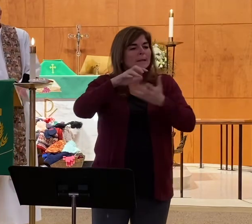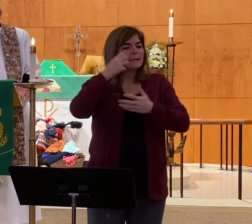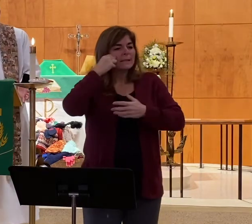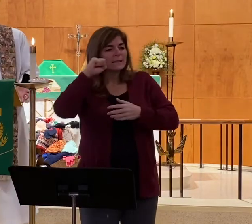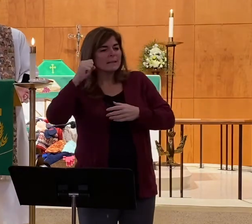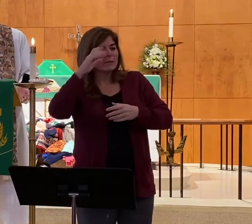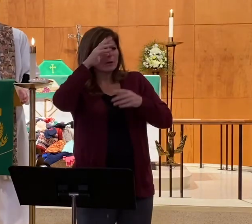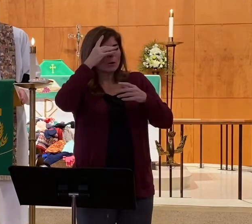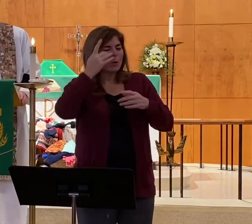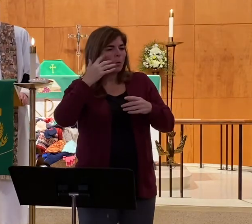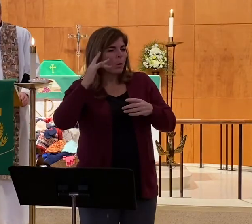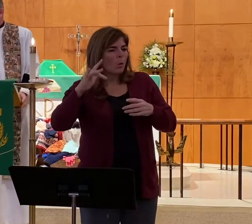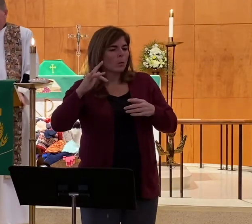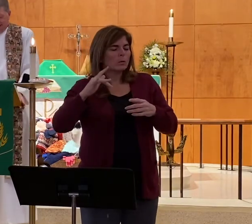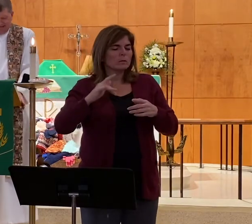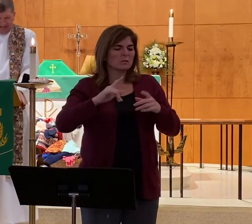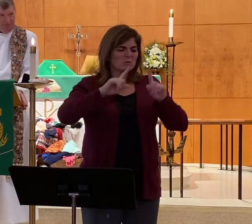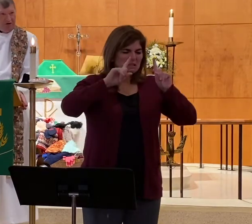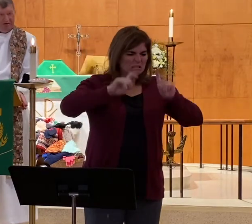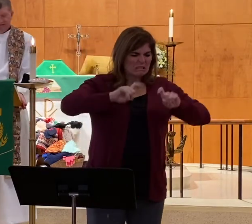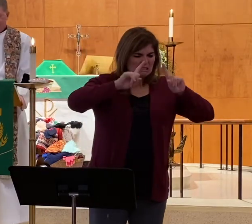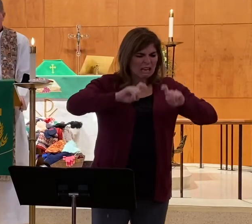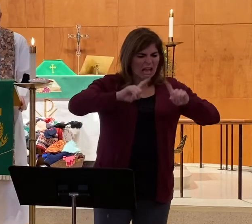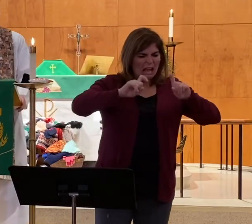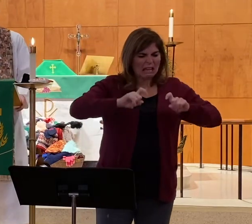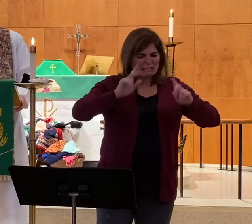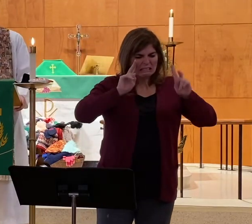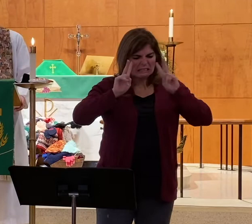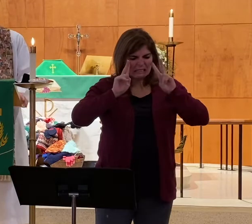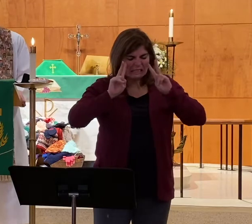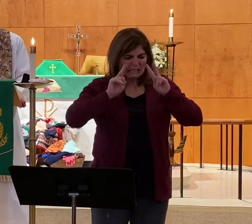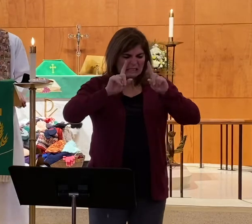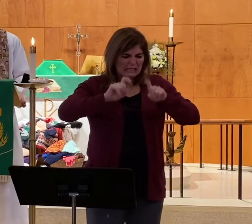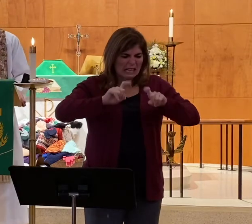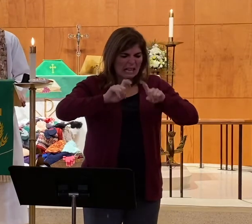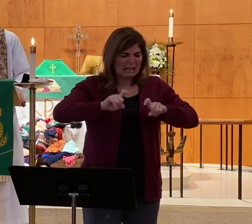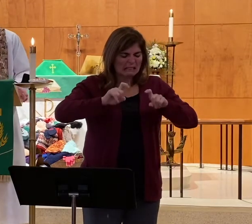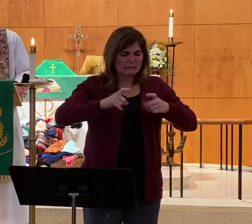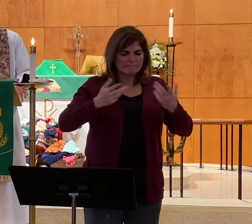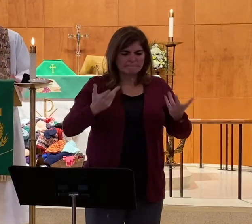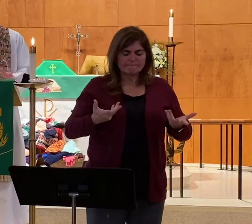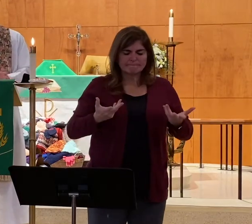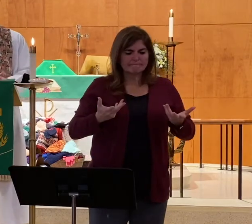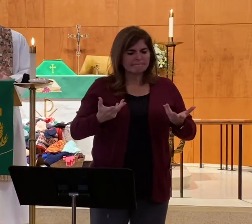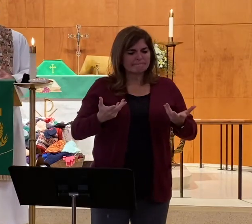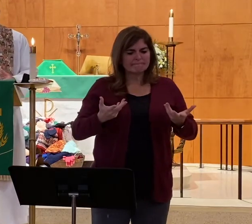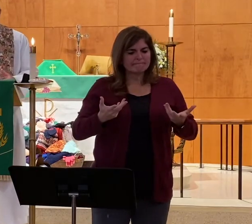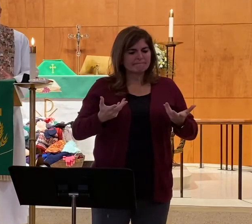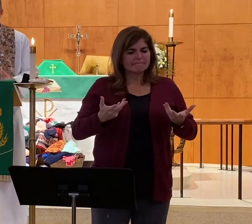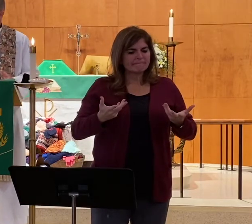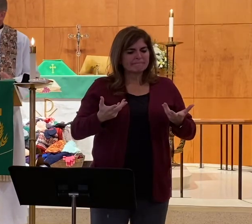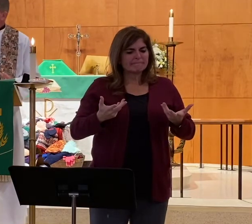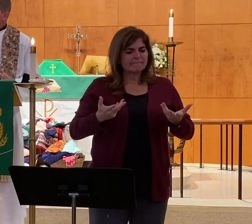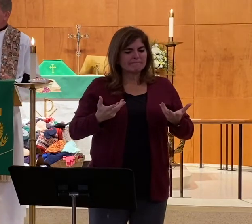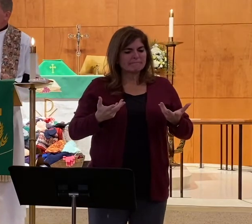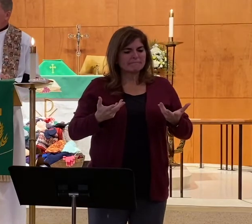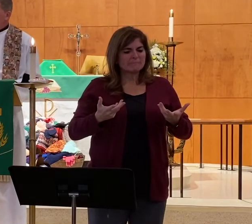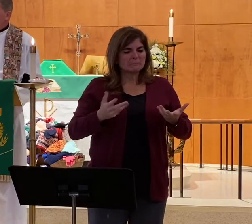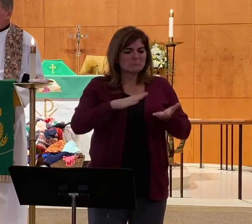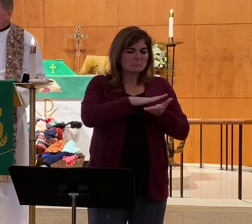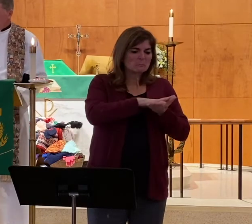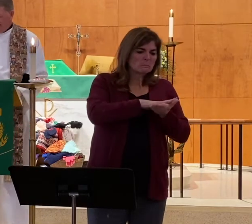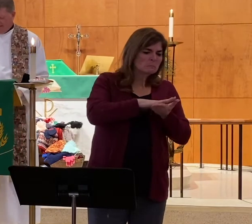days, Archimedes ran tests and did experiments, but he couldn't find out a way to determine if something was